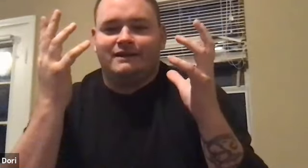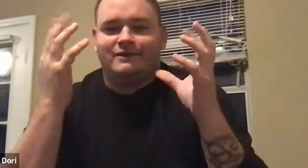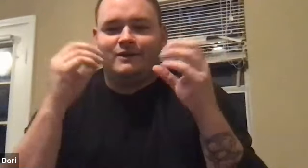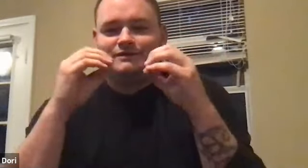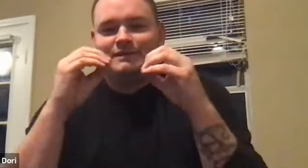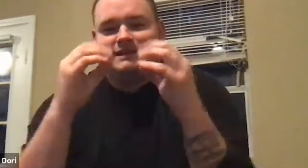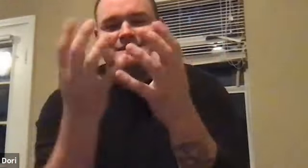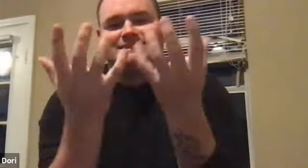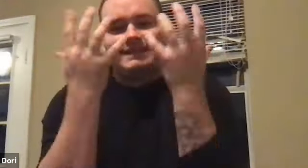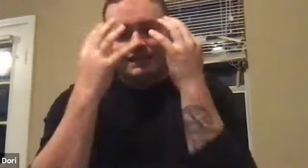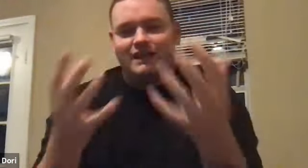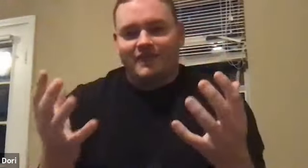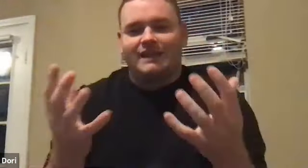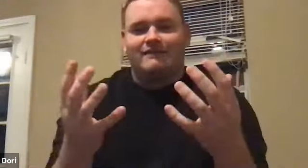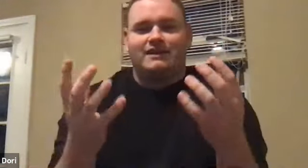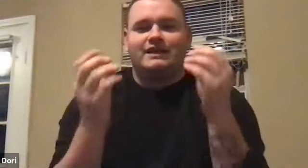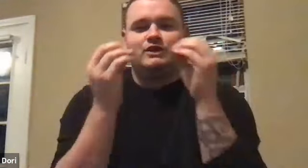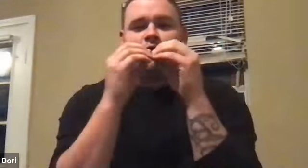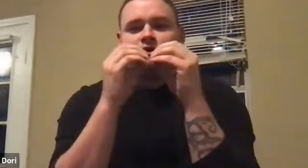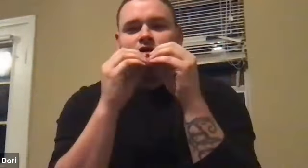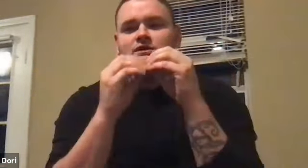don't know. But I mean, it's like, think of it. Like, you don't.